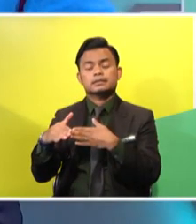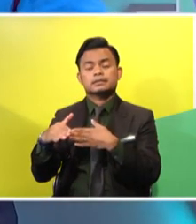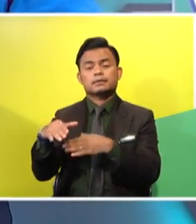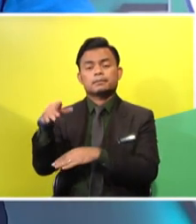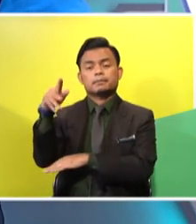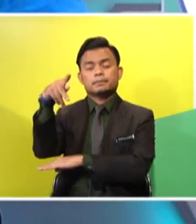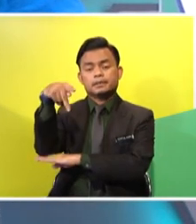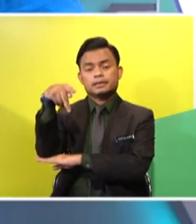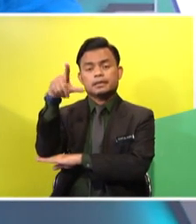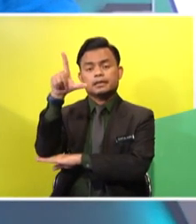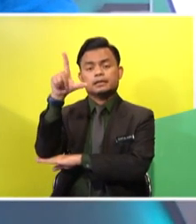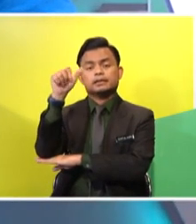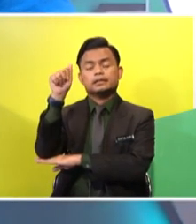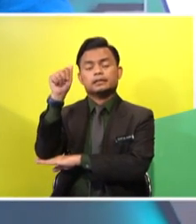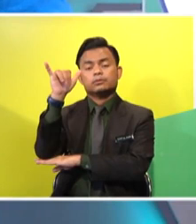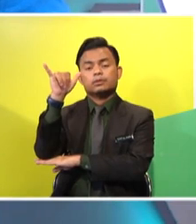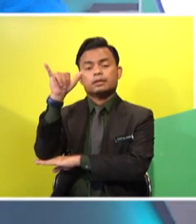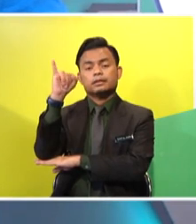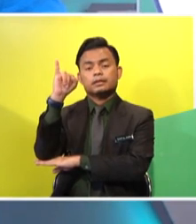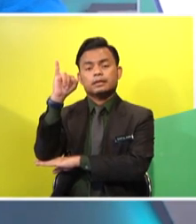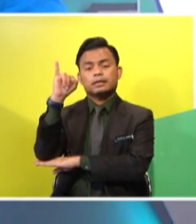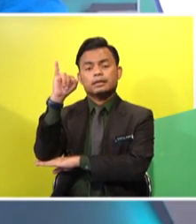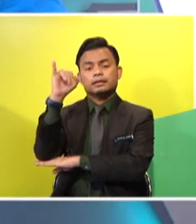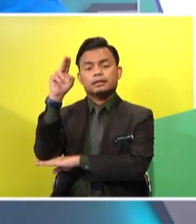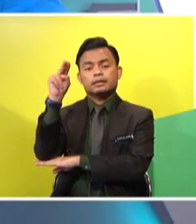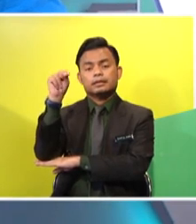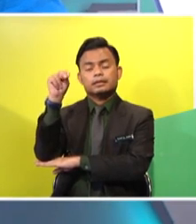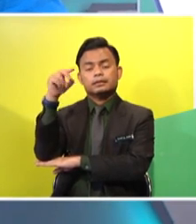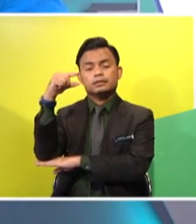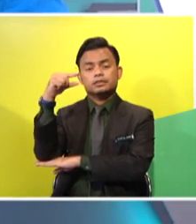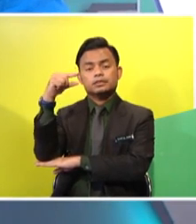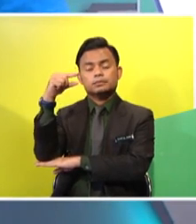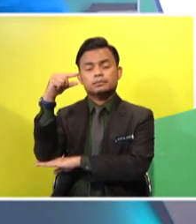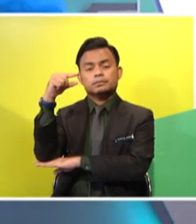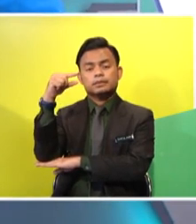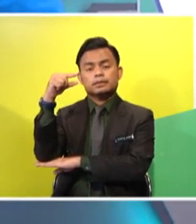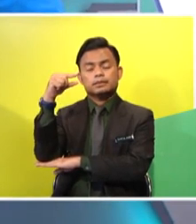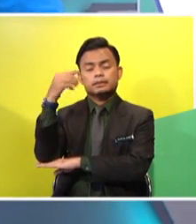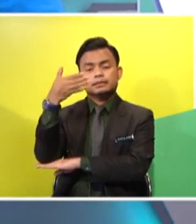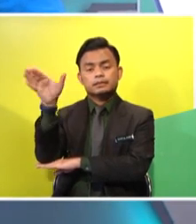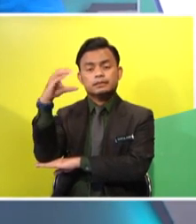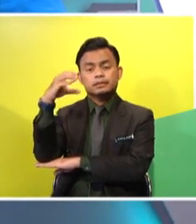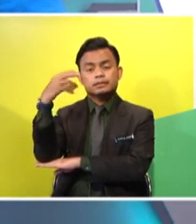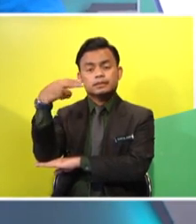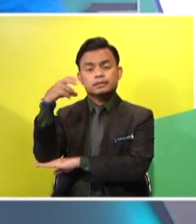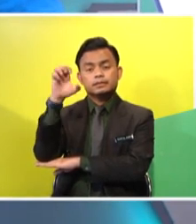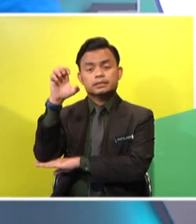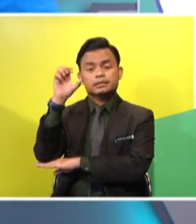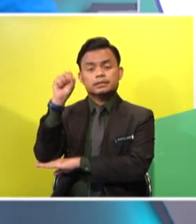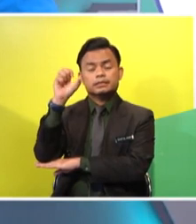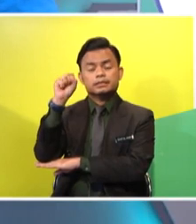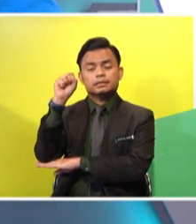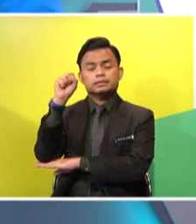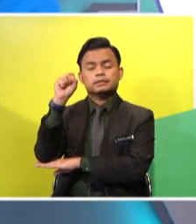P L A Y I N G C H E S